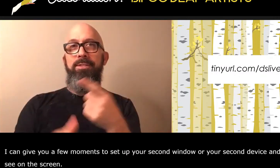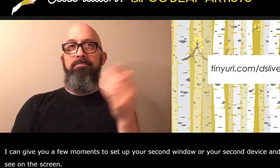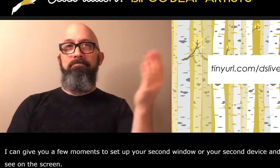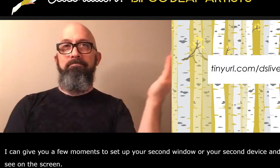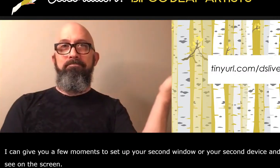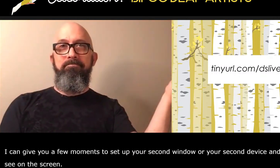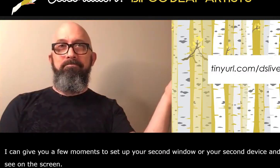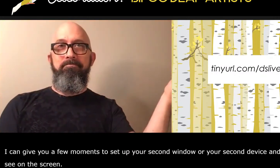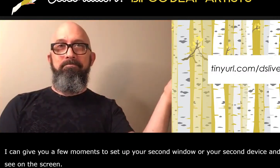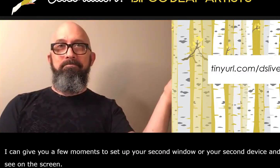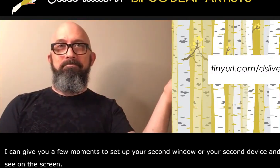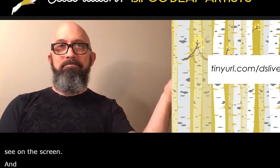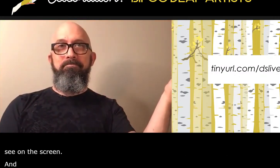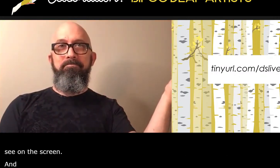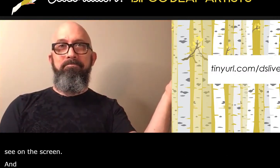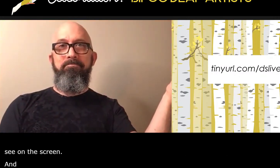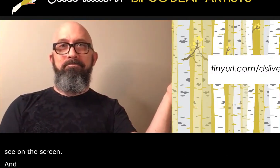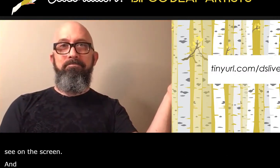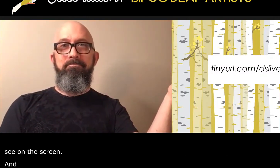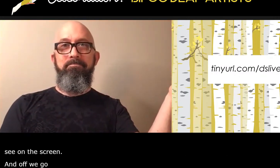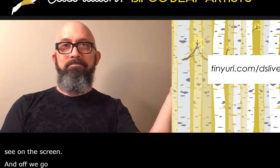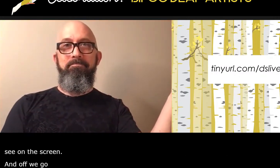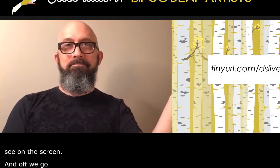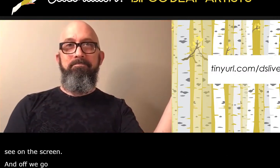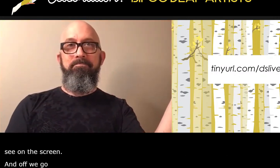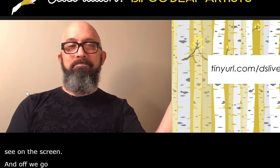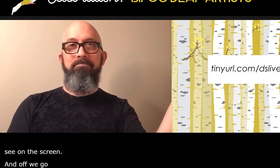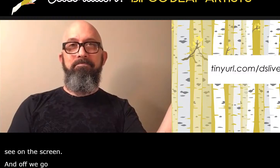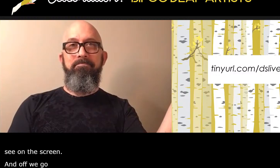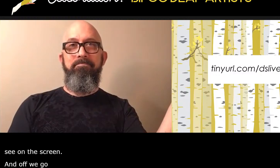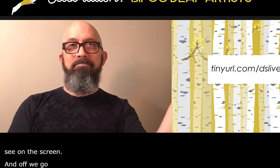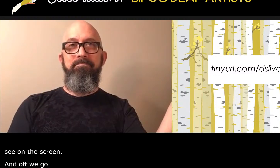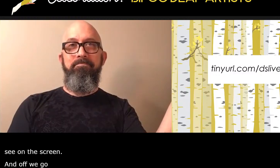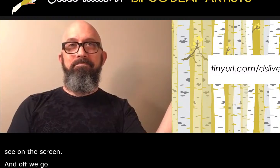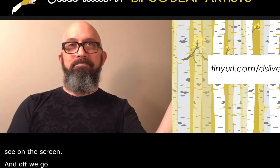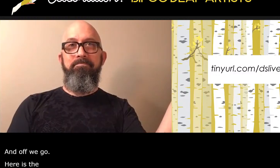And off we go. Here's the first item.